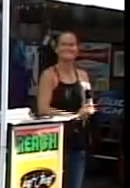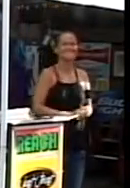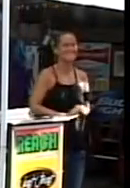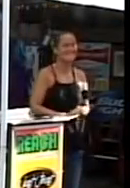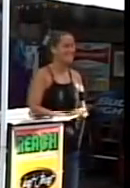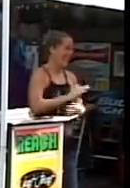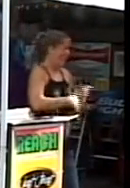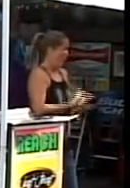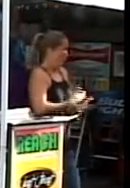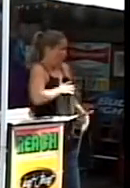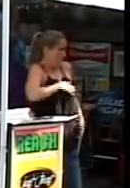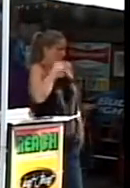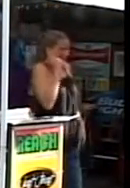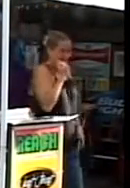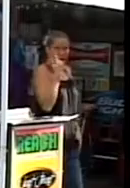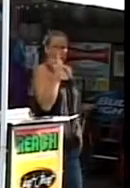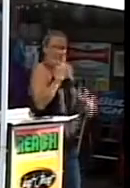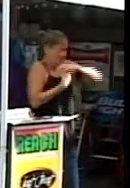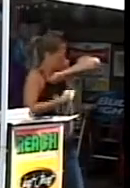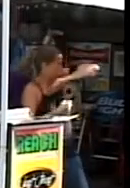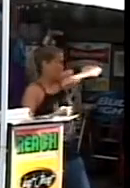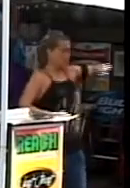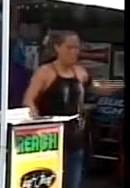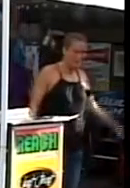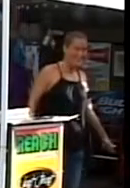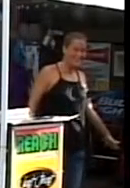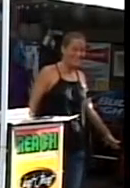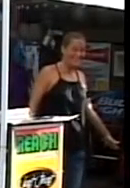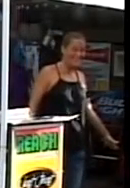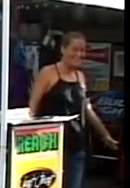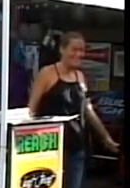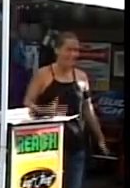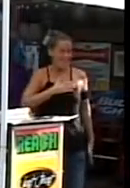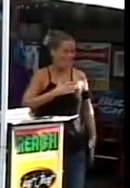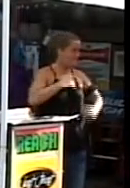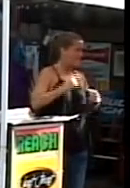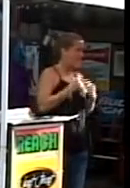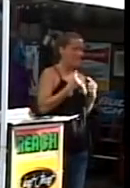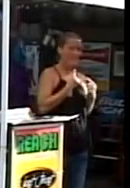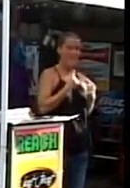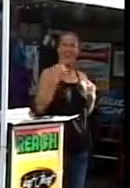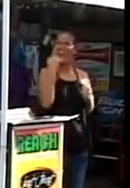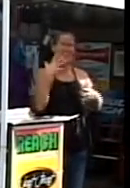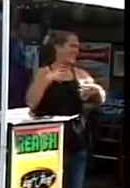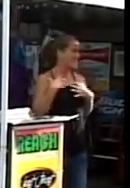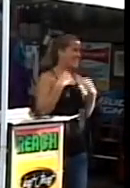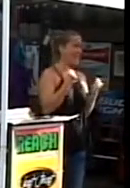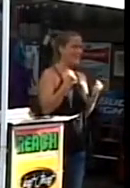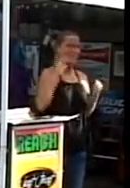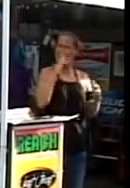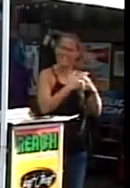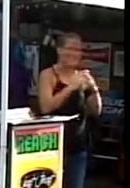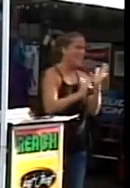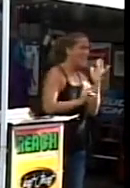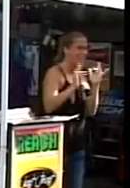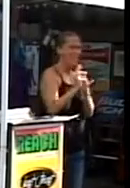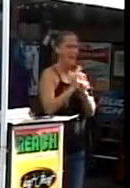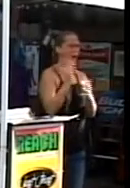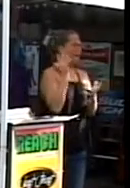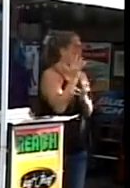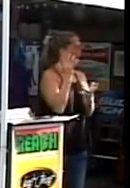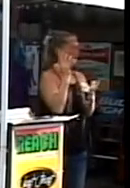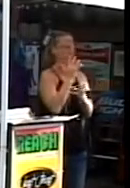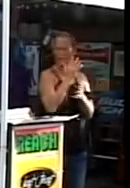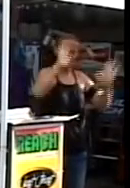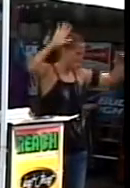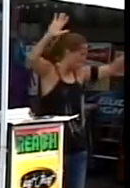believe. All my shame he's taken away. All my pain is healed in his name. I believe.